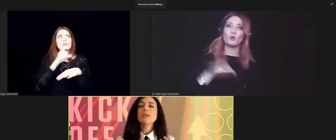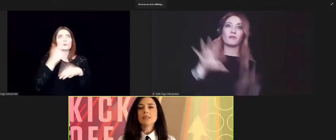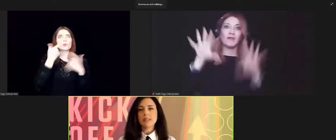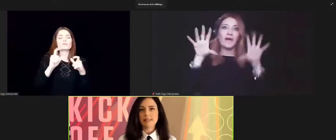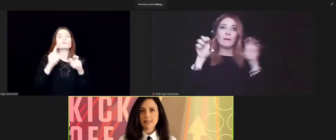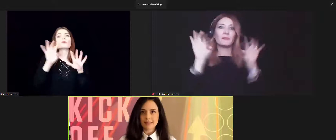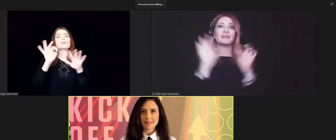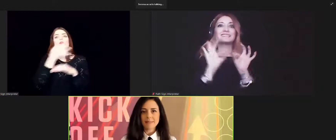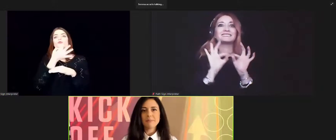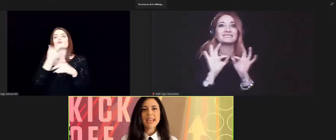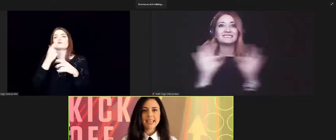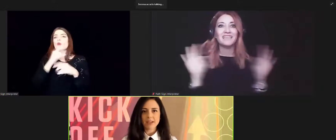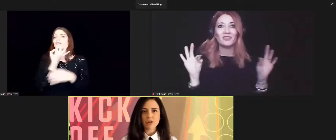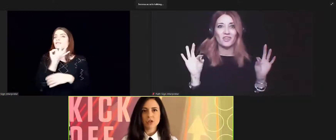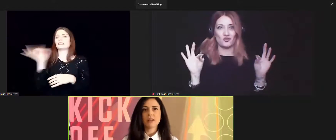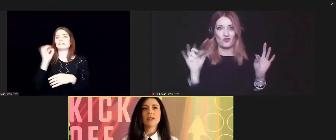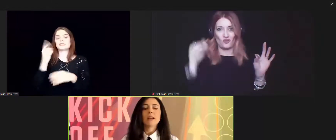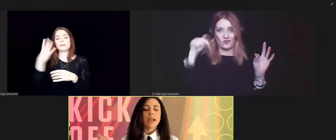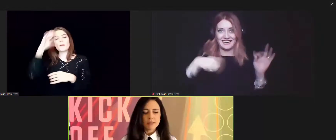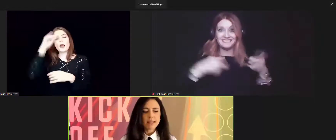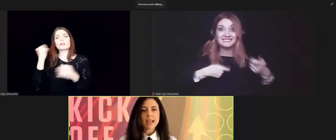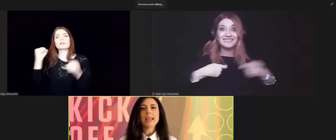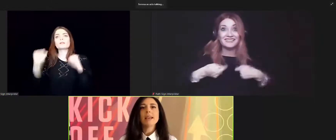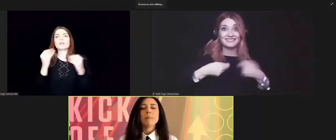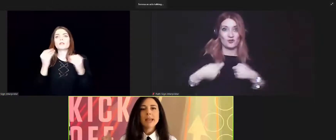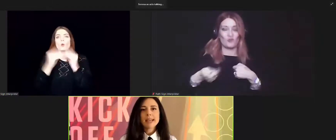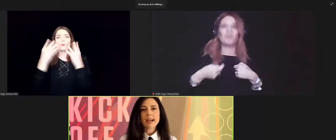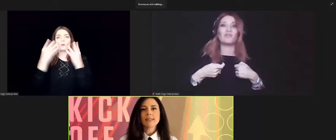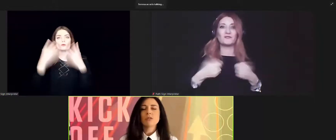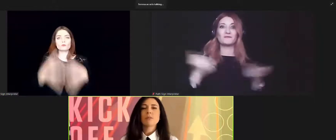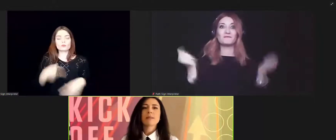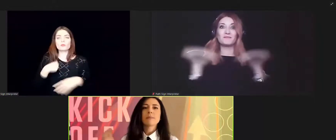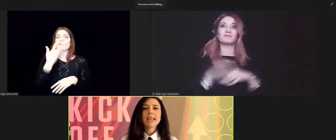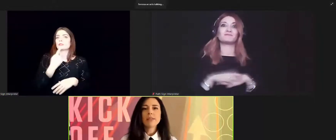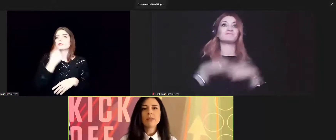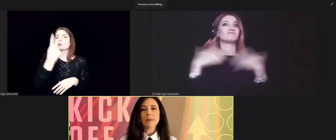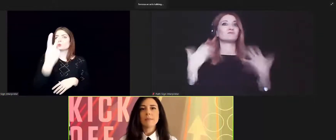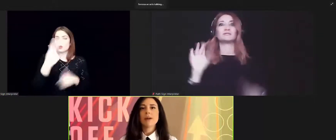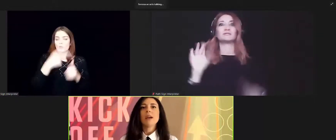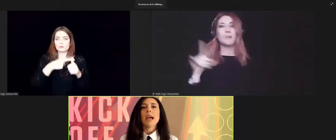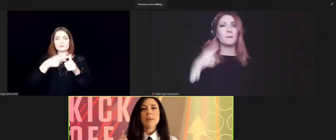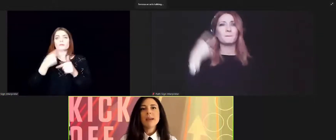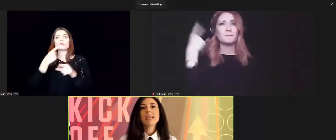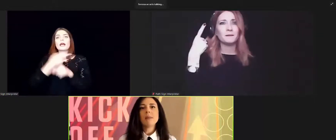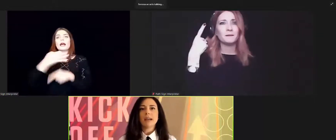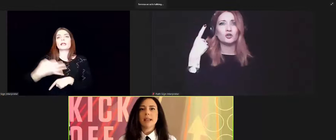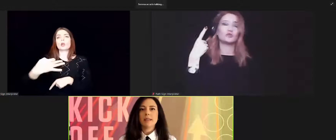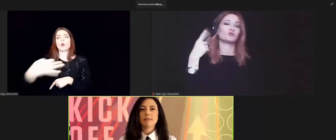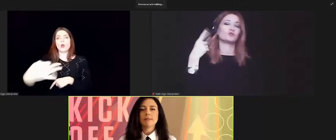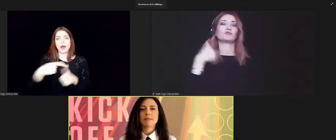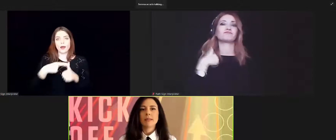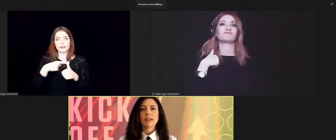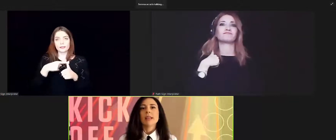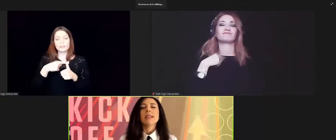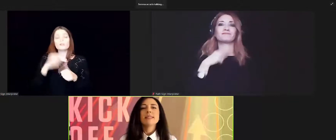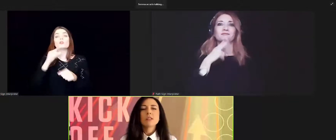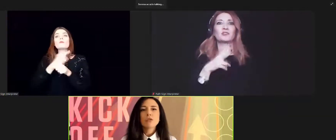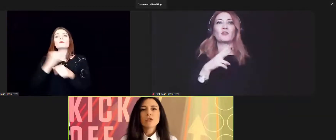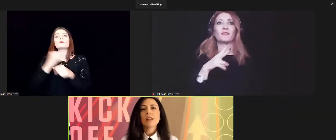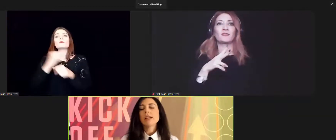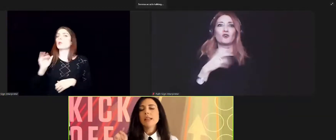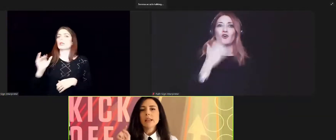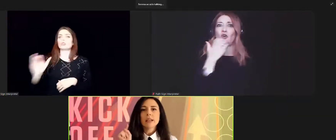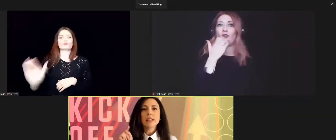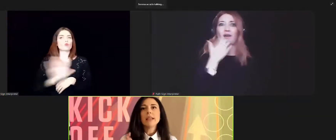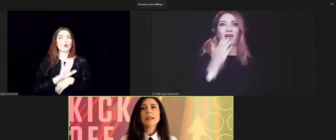be consistent, make action every day, make customer, make rep, and make money. It's